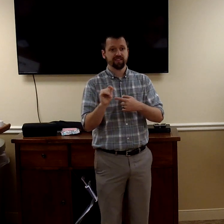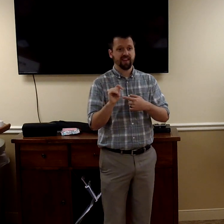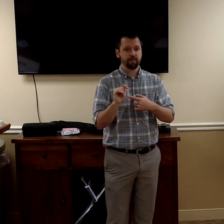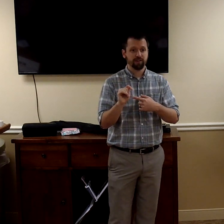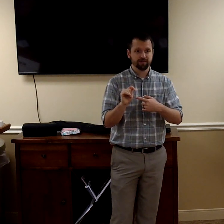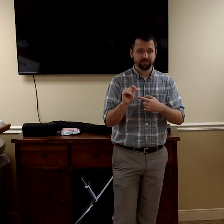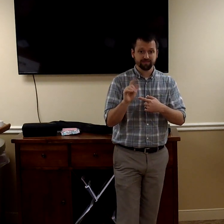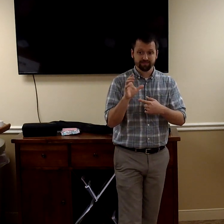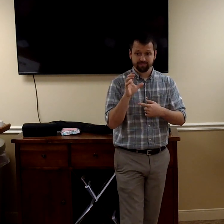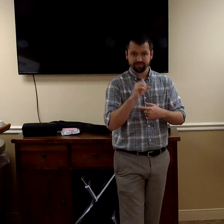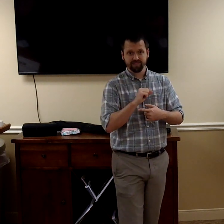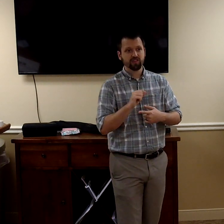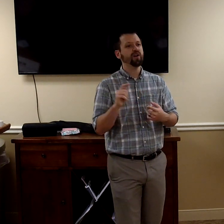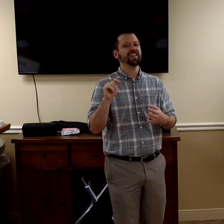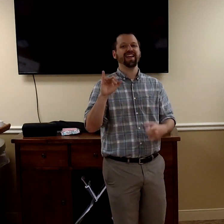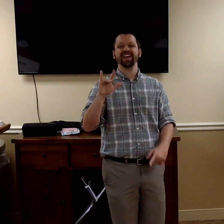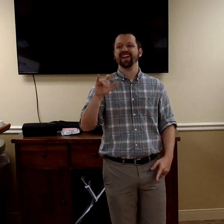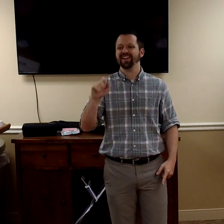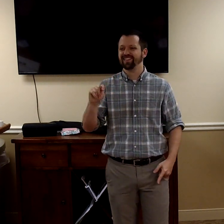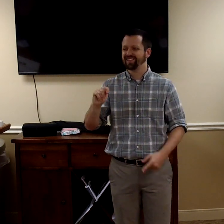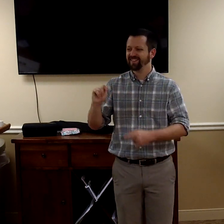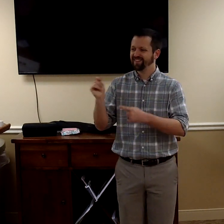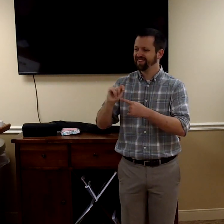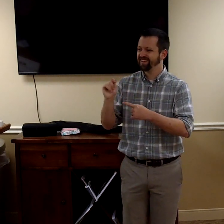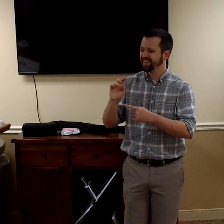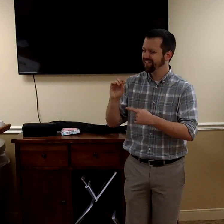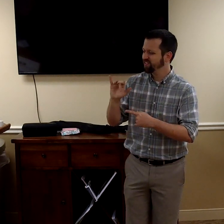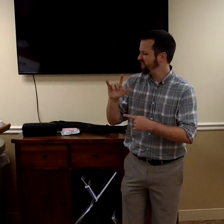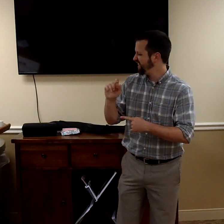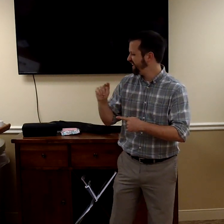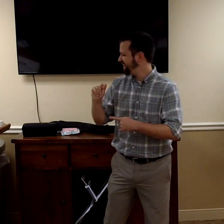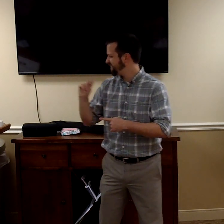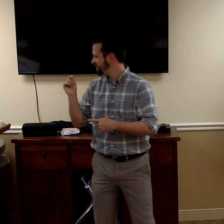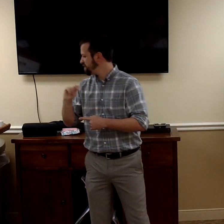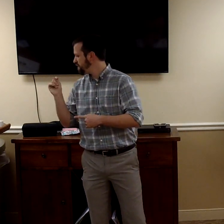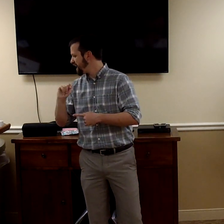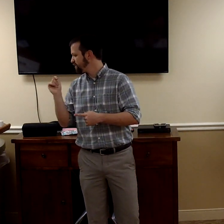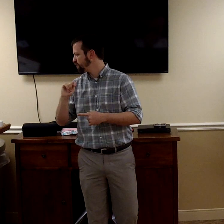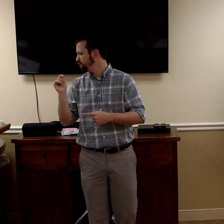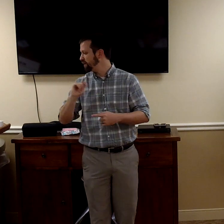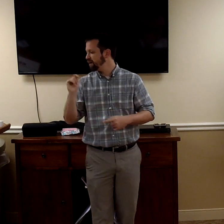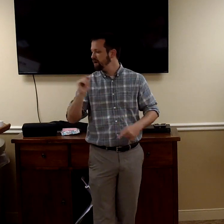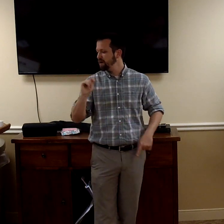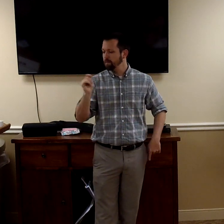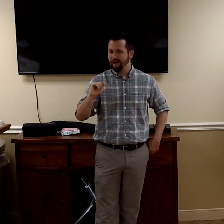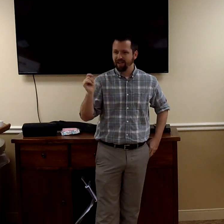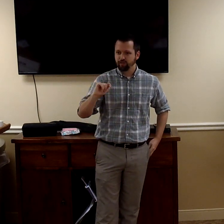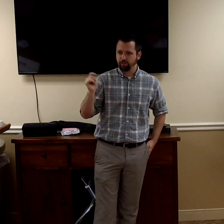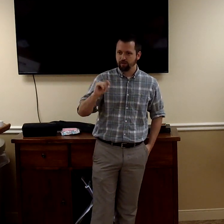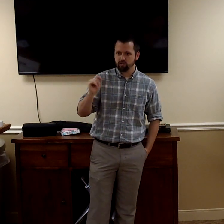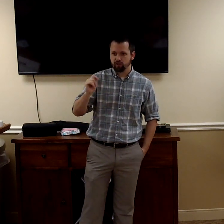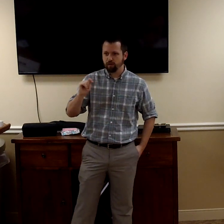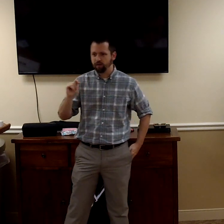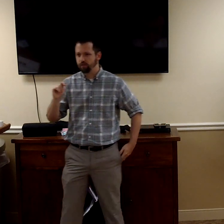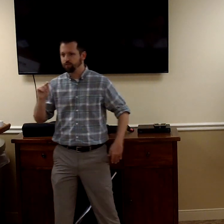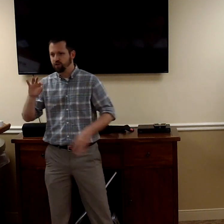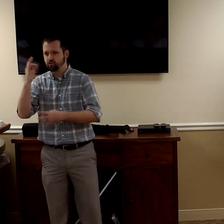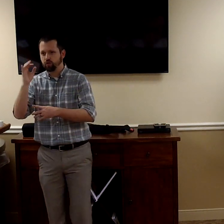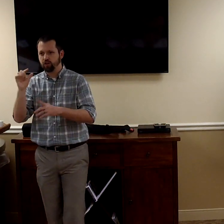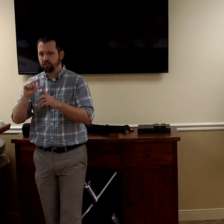stab? Toilet. Toilet! Toilet. Bathroom. Bathroom. And I'm sure it's probably some French word also